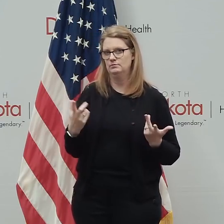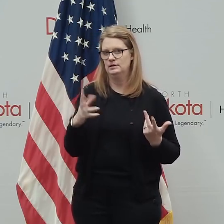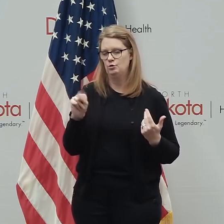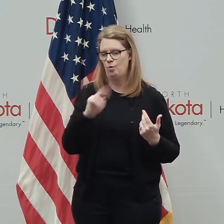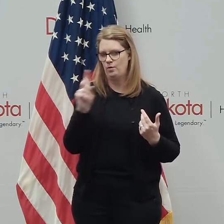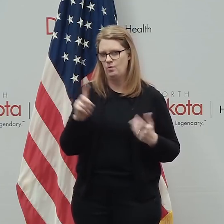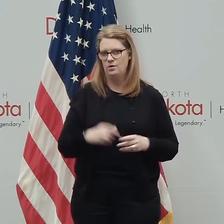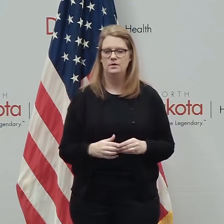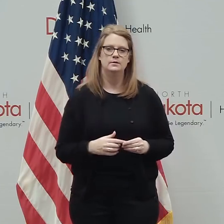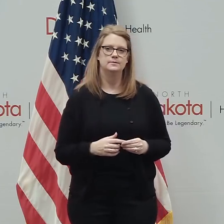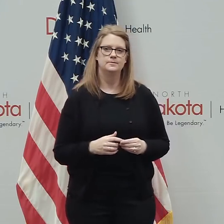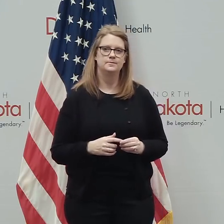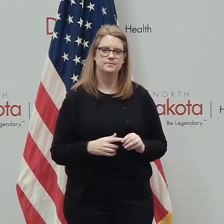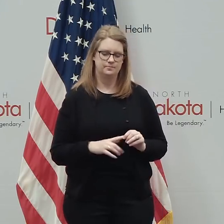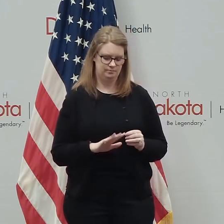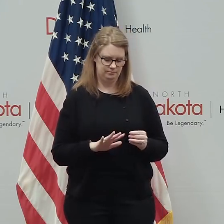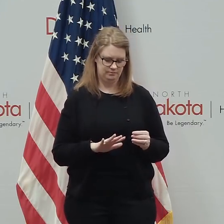experiences.